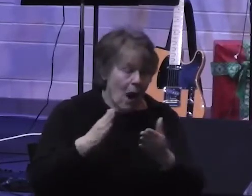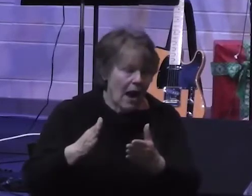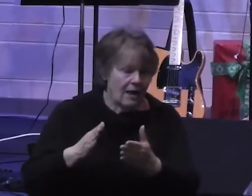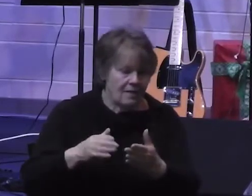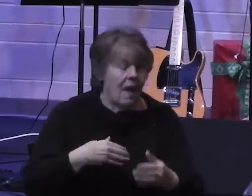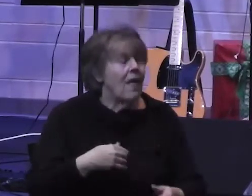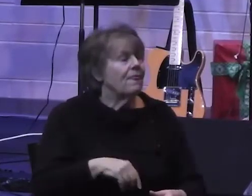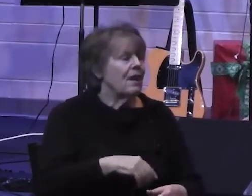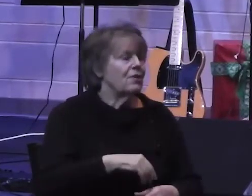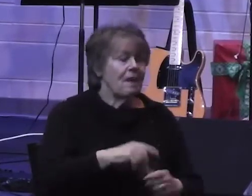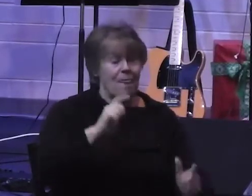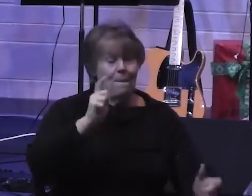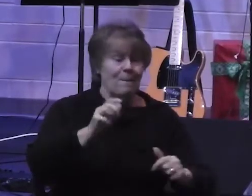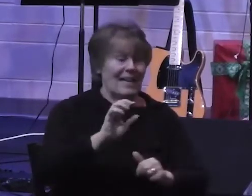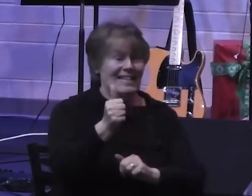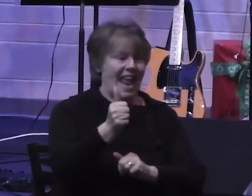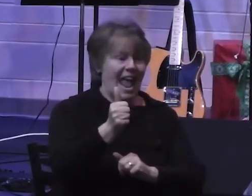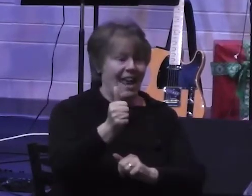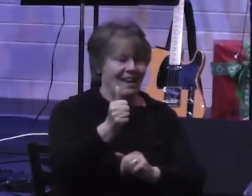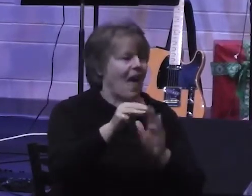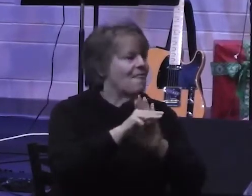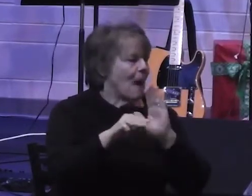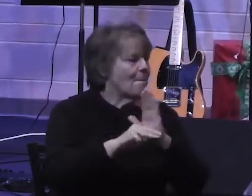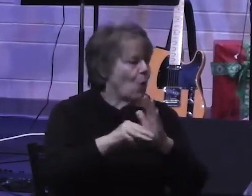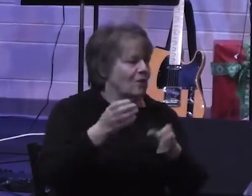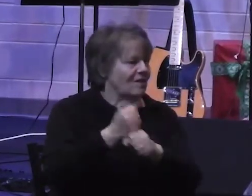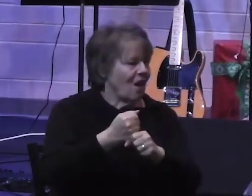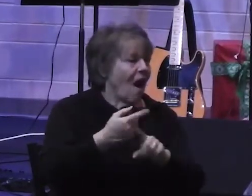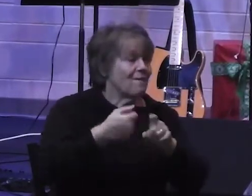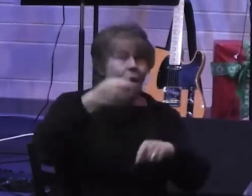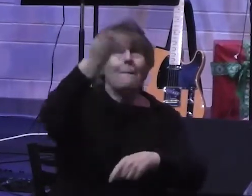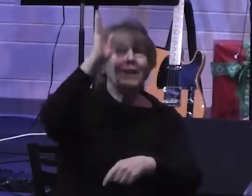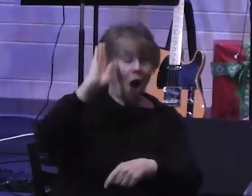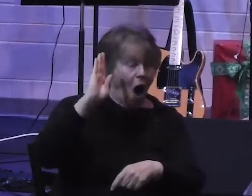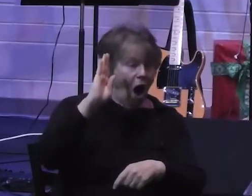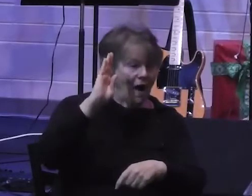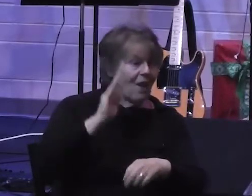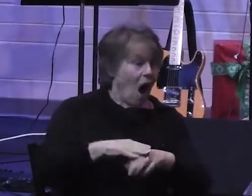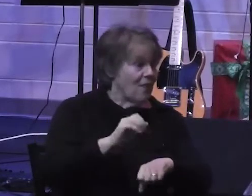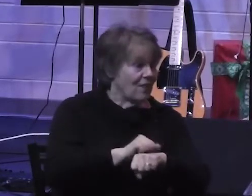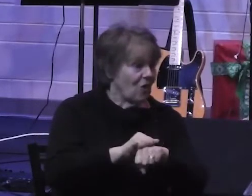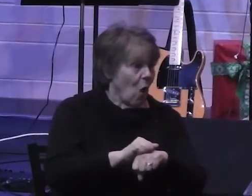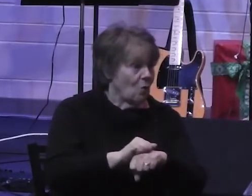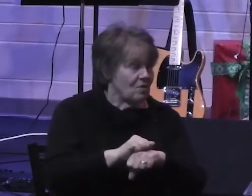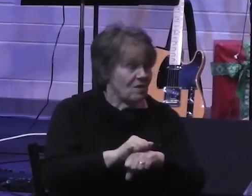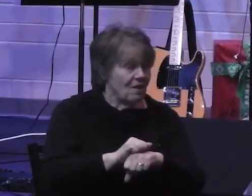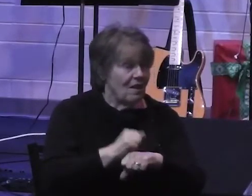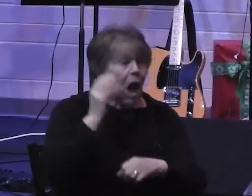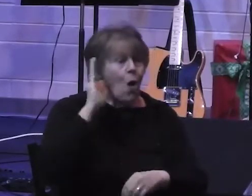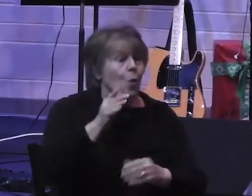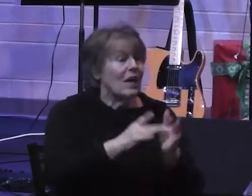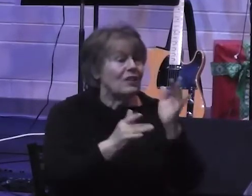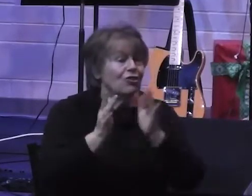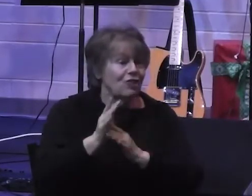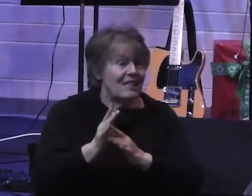got from God on Mount Sinai in stone on the tablets. Is Jesus going to go for one of the Big Ten? I mean, come on.